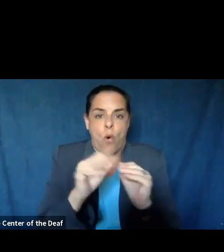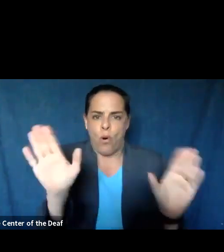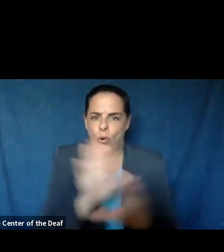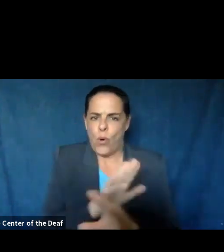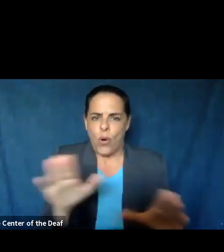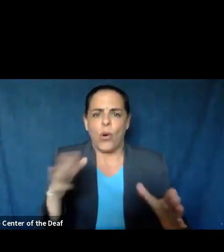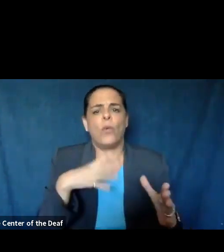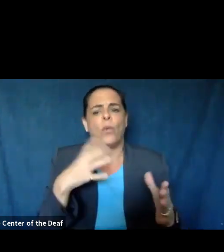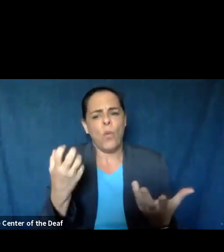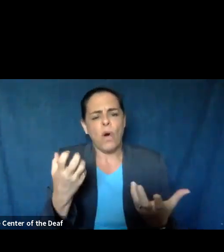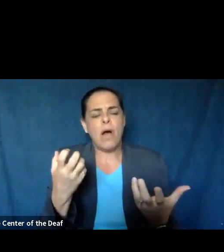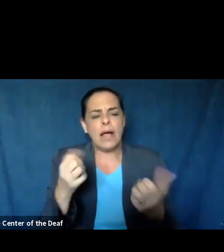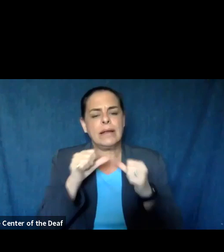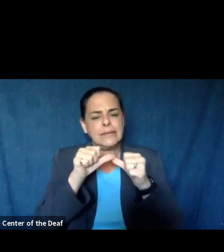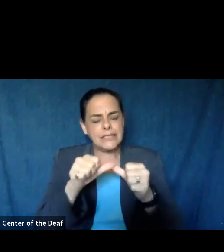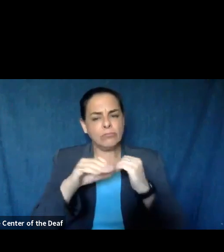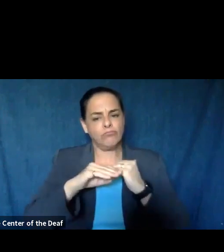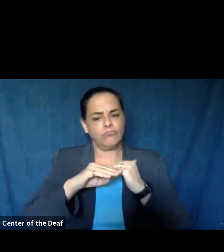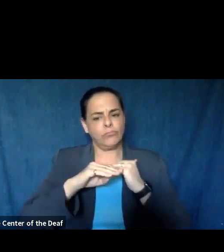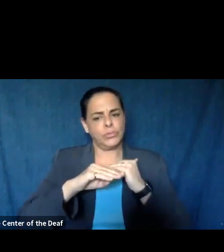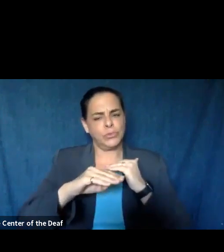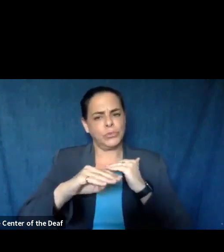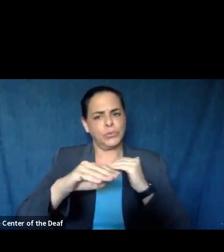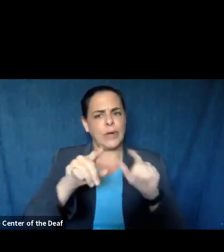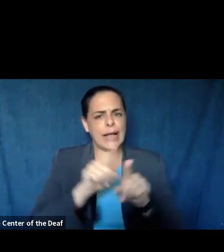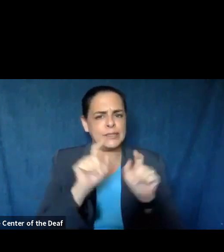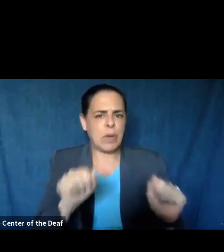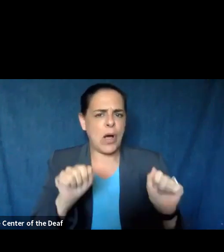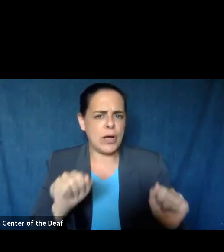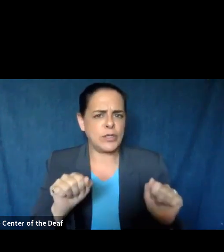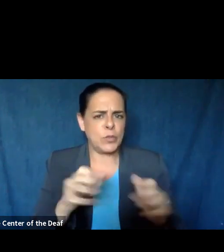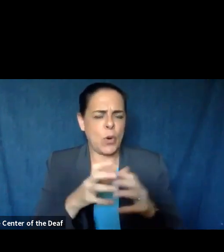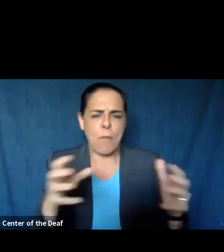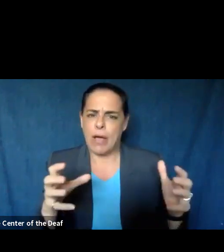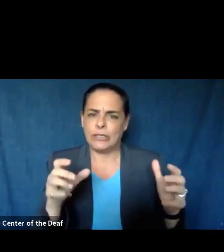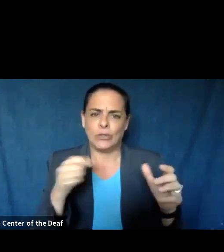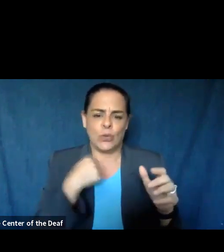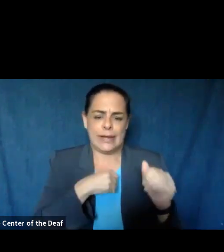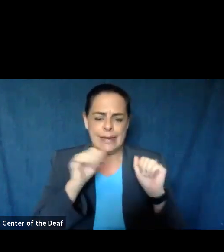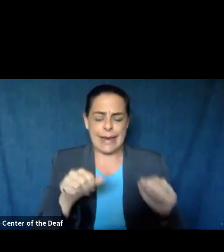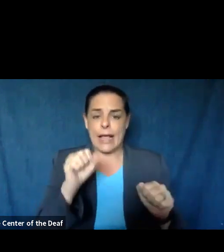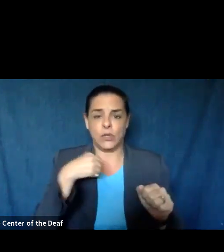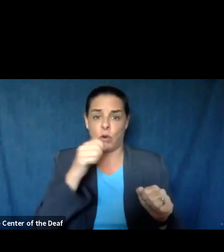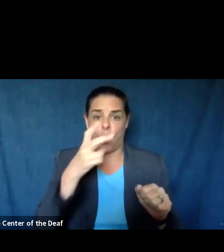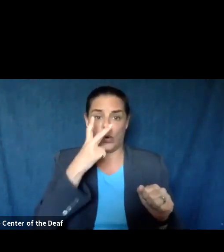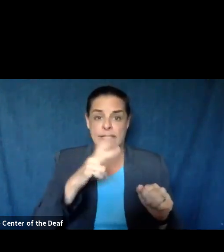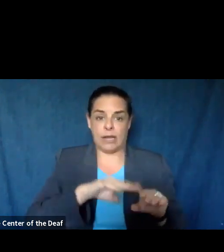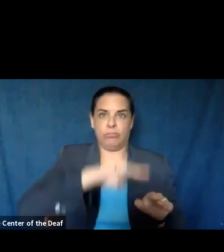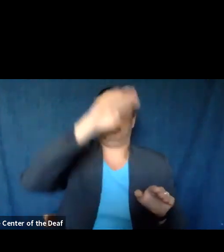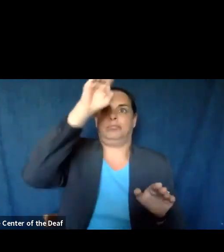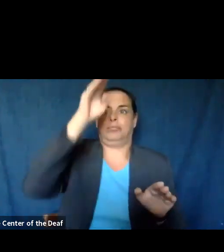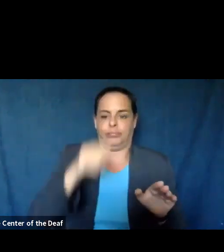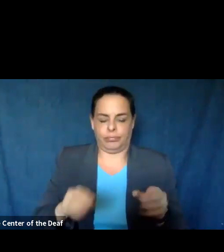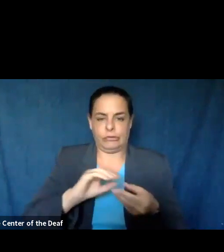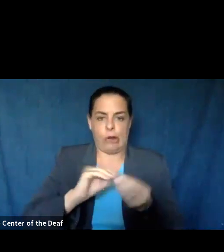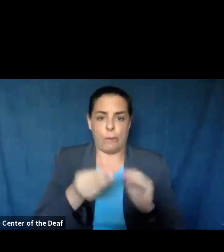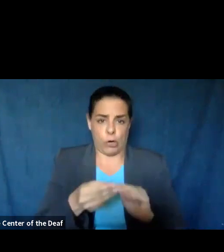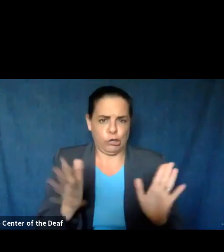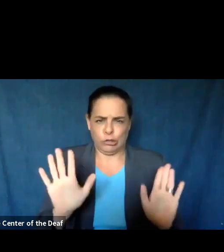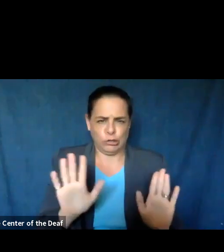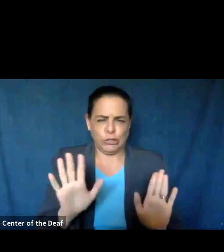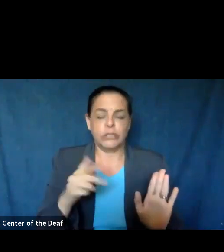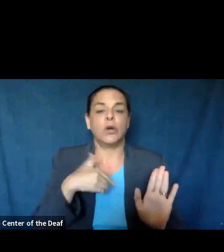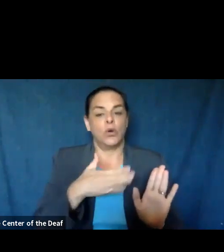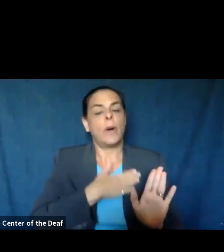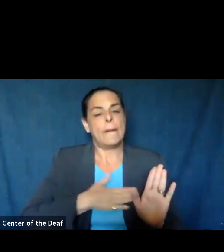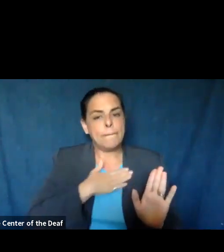keep things as level as possible so that we don't see spikes that happen. So we ask that people still continue